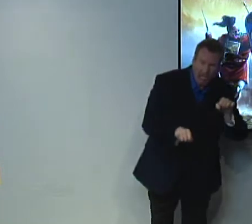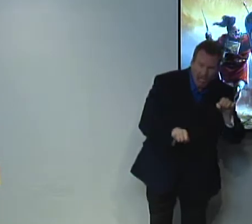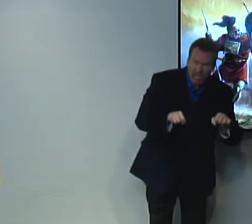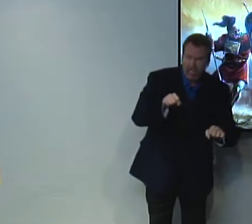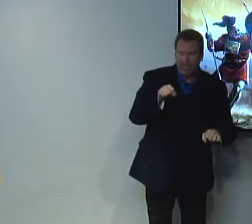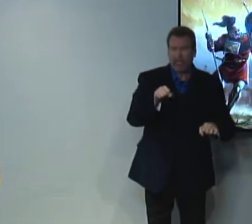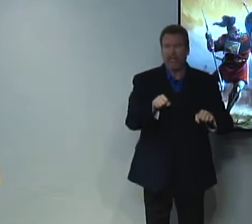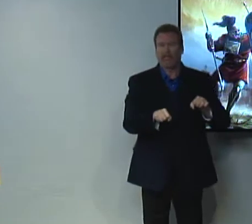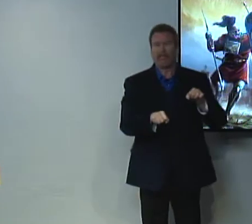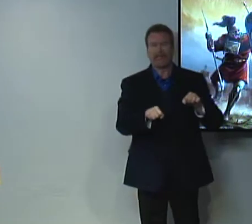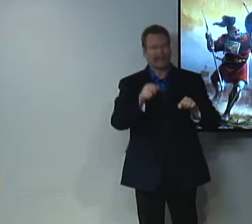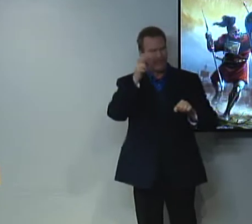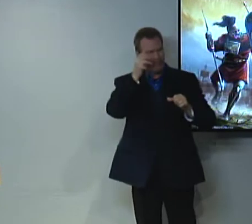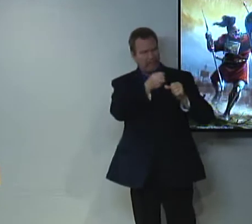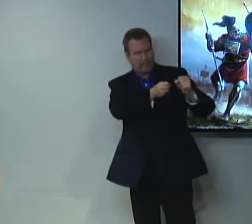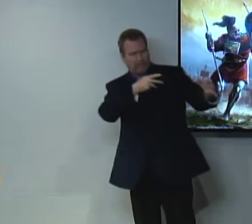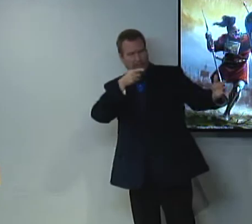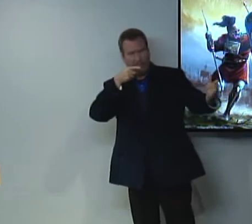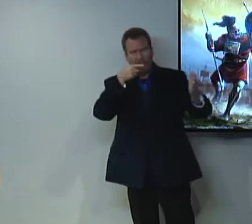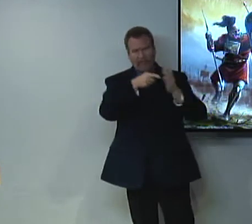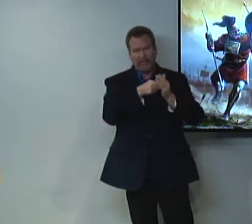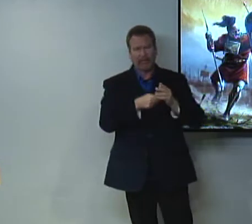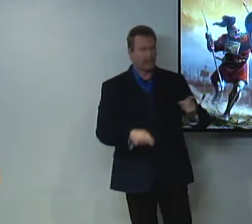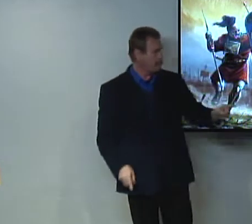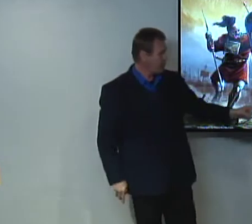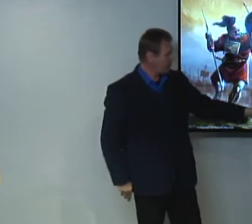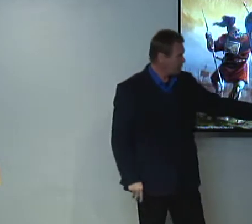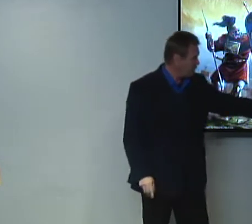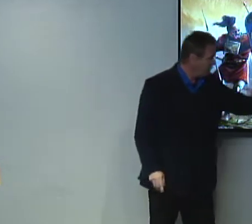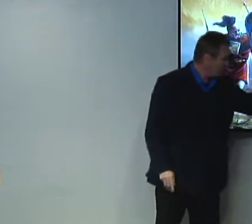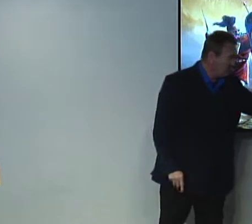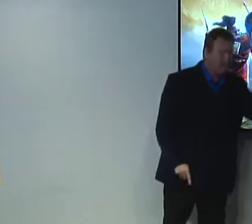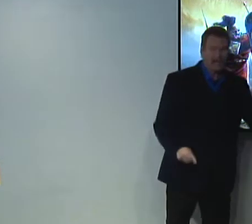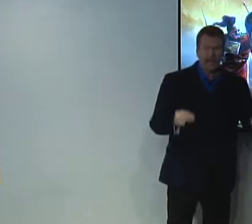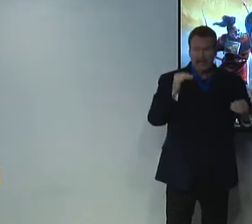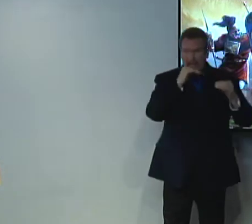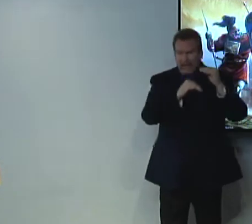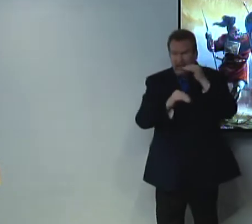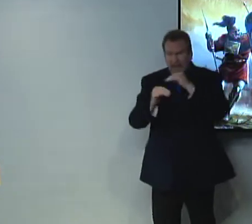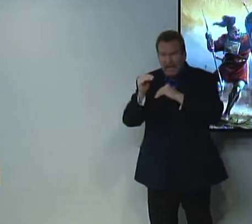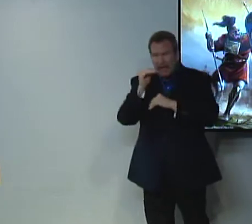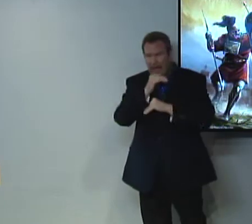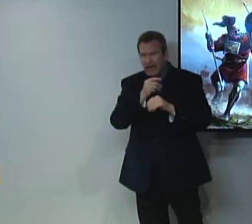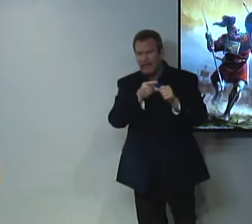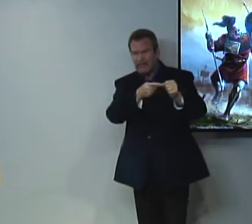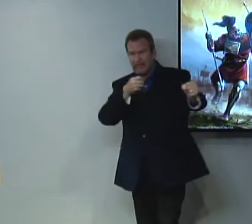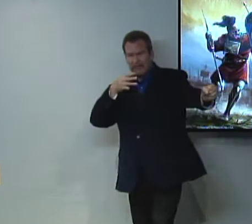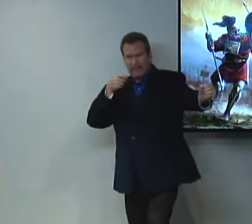He sends arrows of doubt into our hearts, and